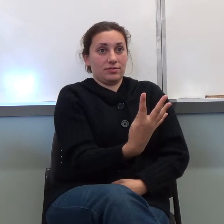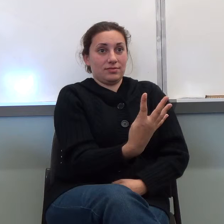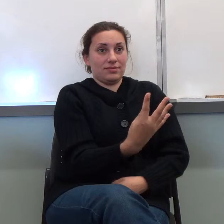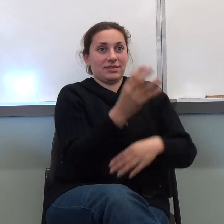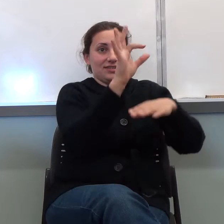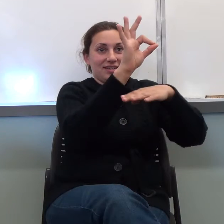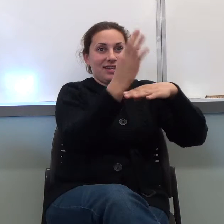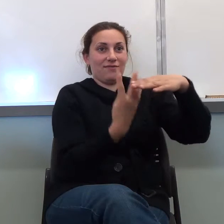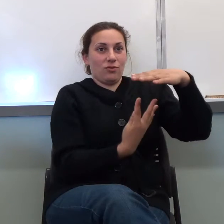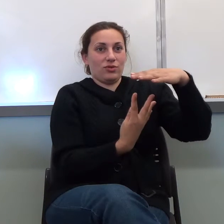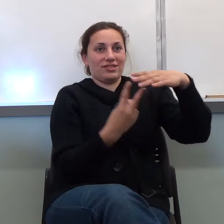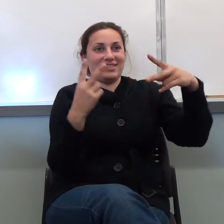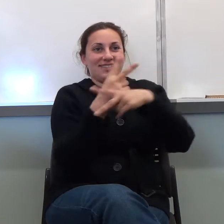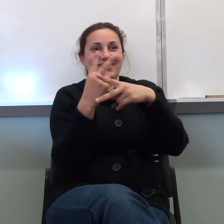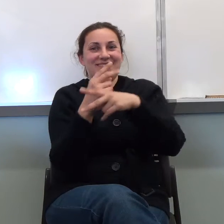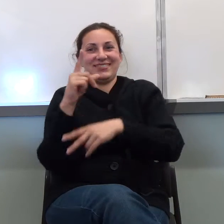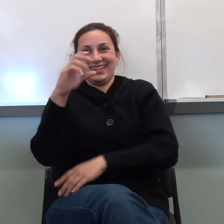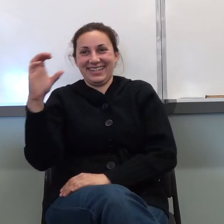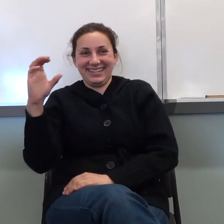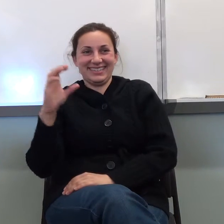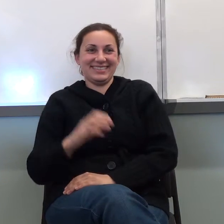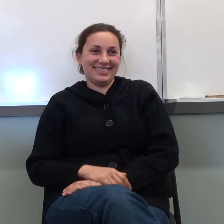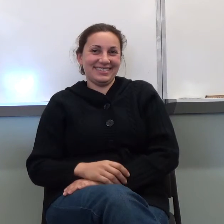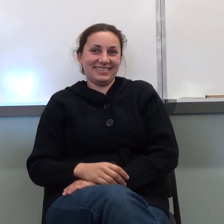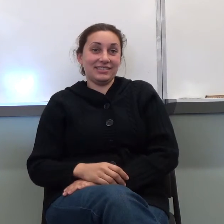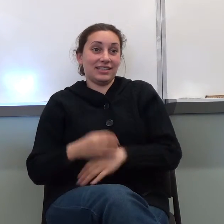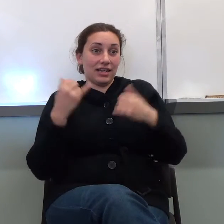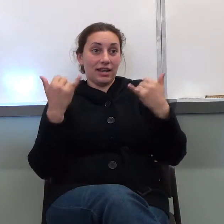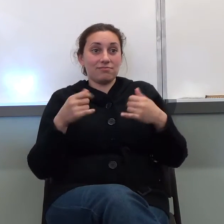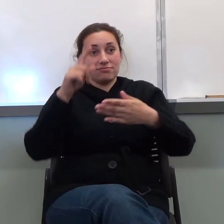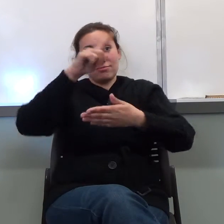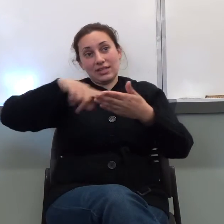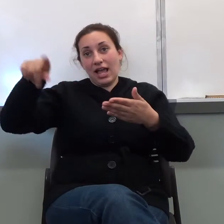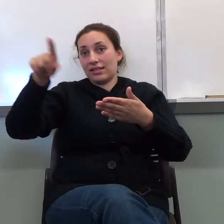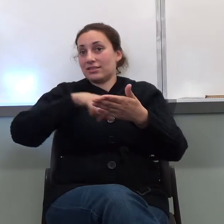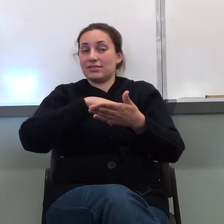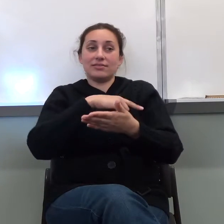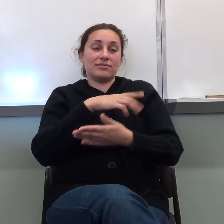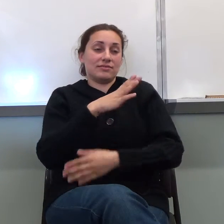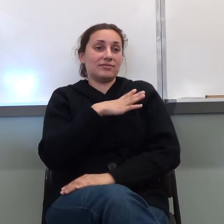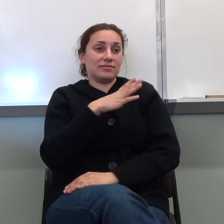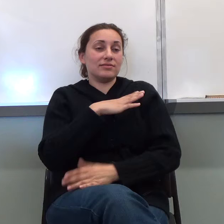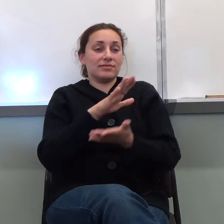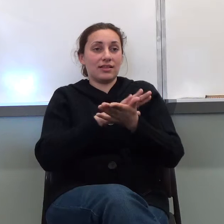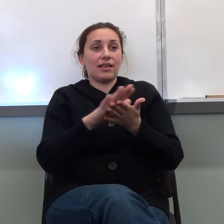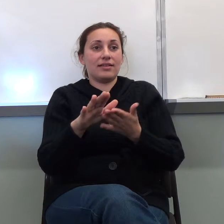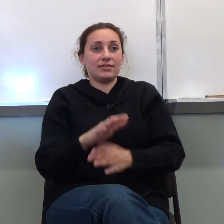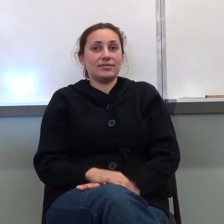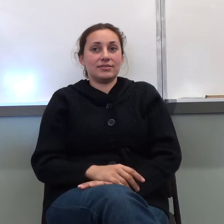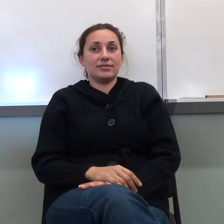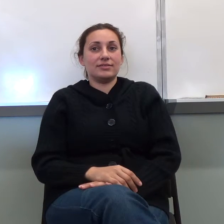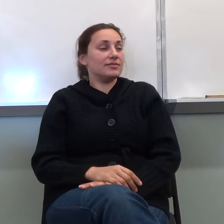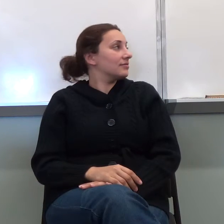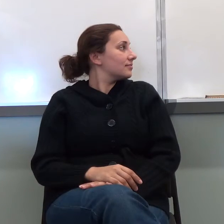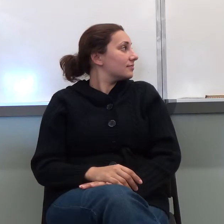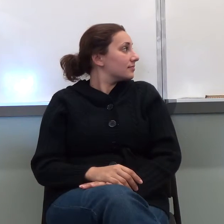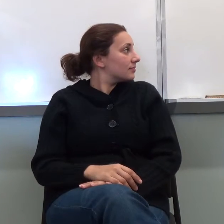100. Now we even get some canceling going on. That's nice. 4 into that is 1, so into that is 25